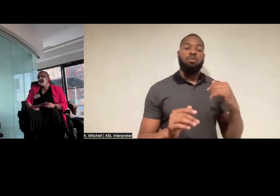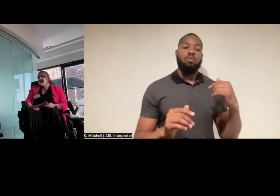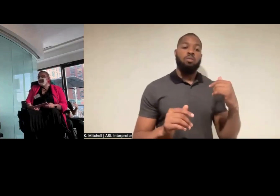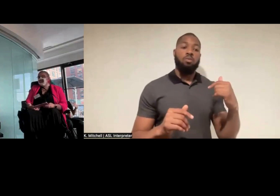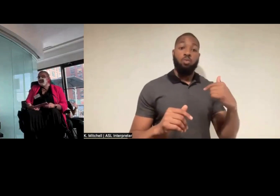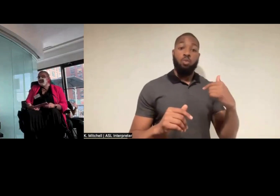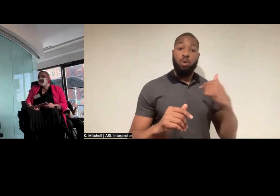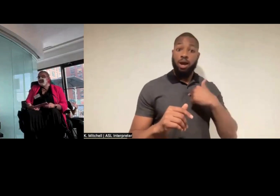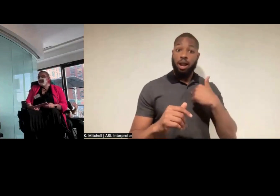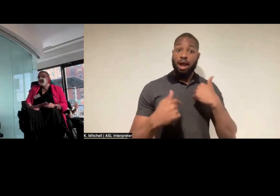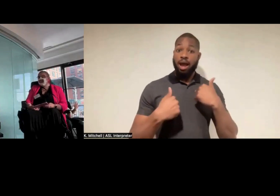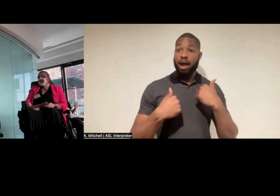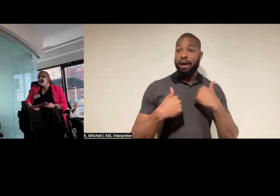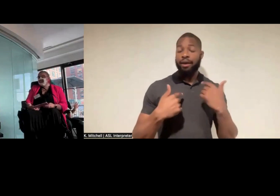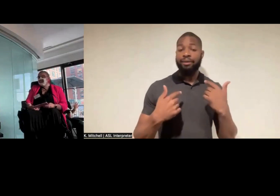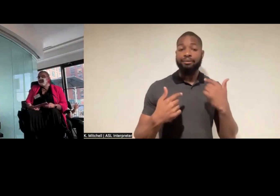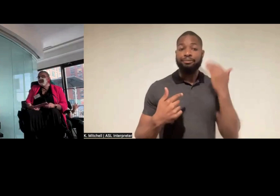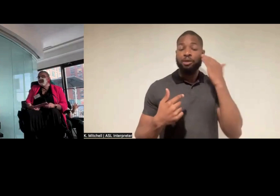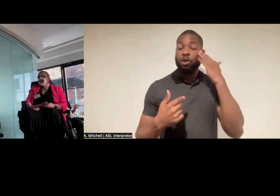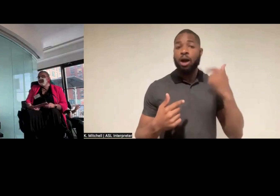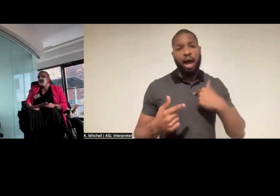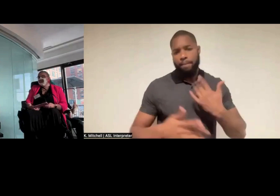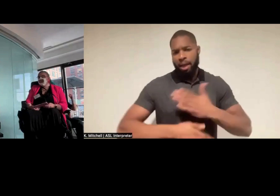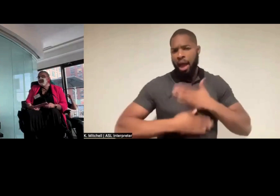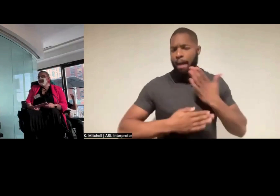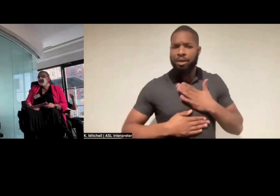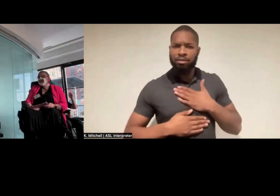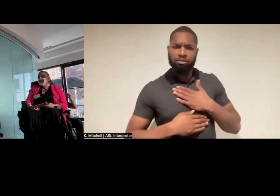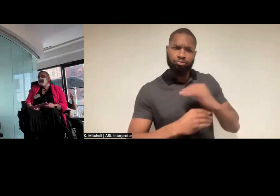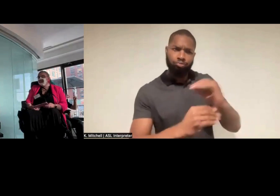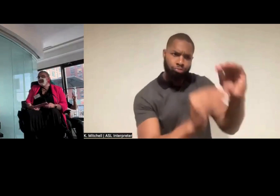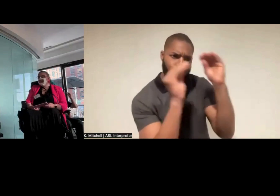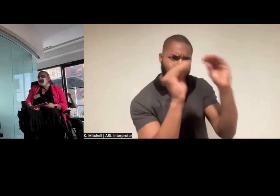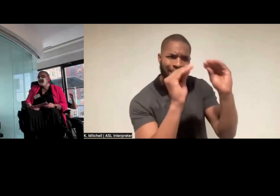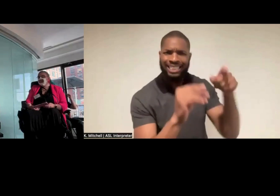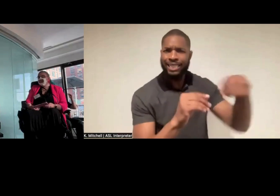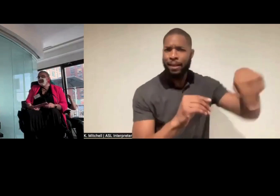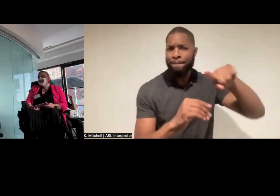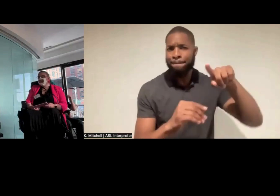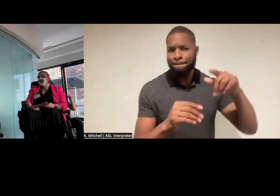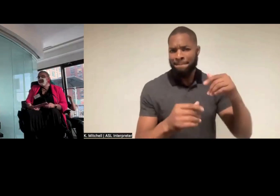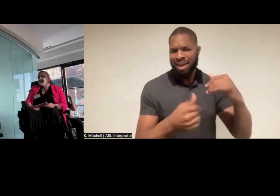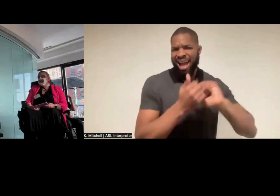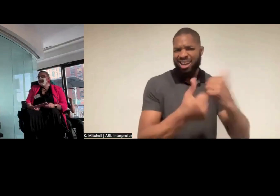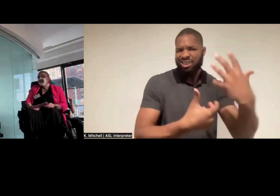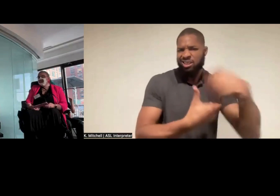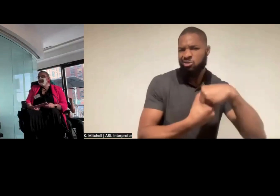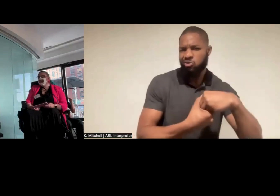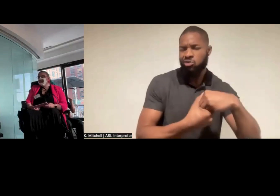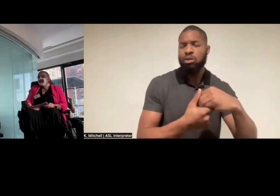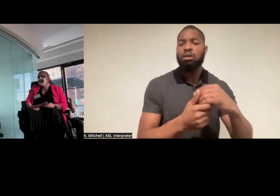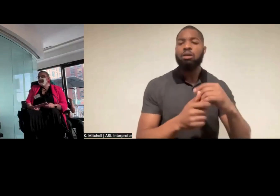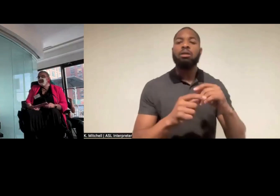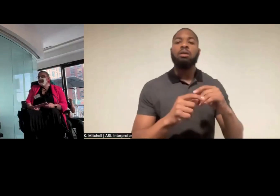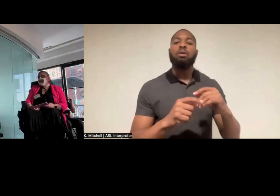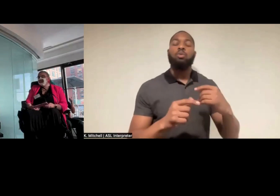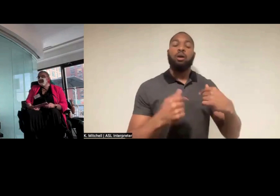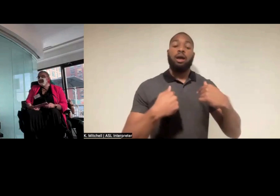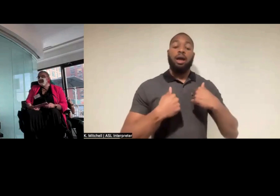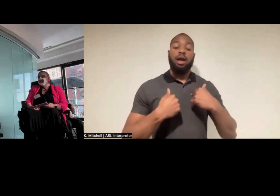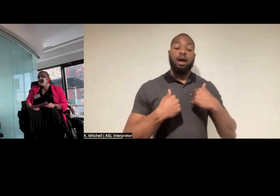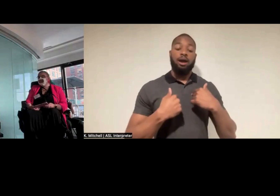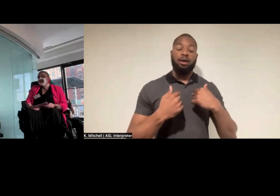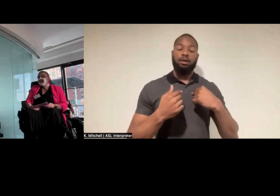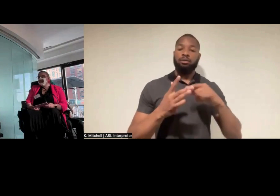like I will always happily educate. But when it started to become recognized